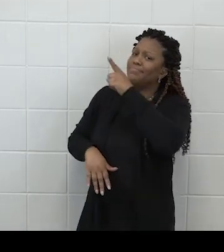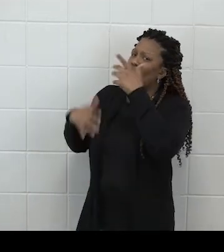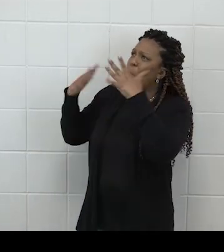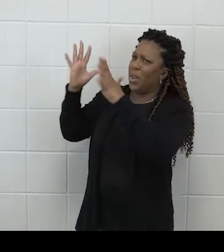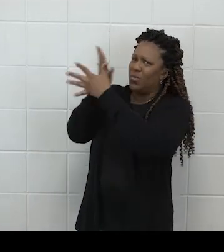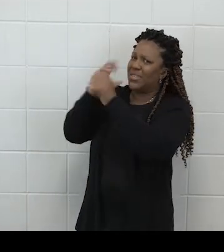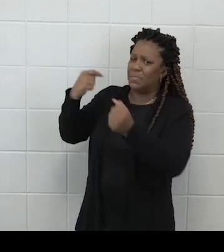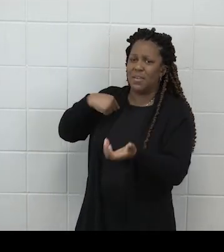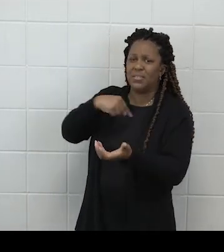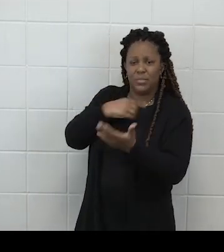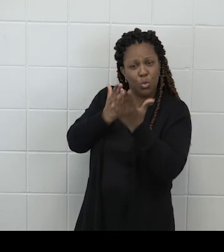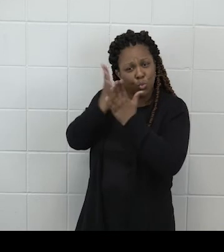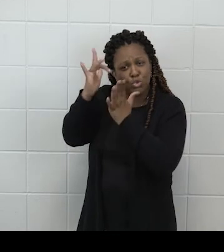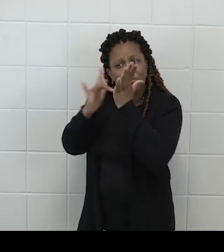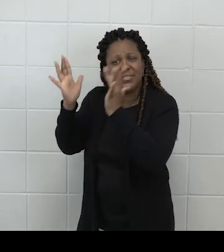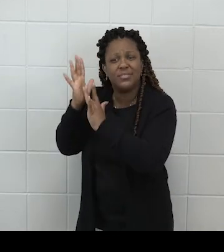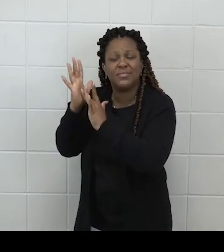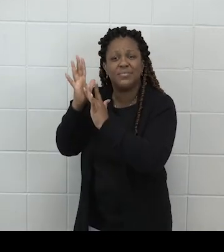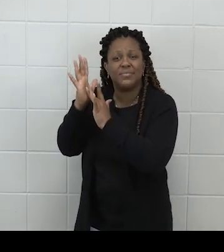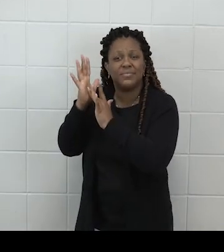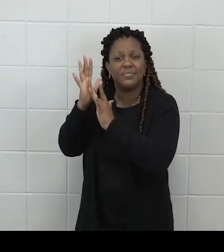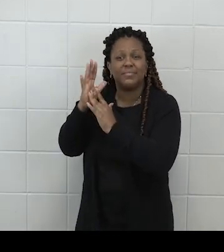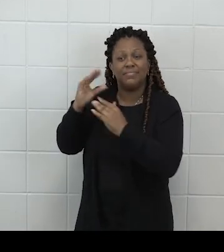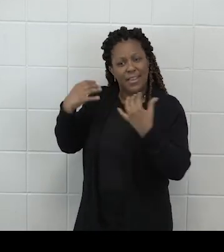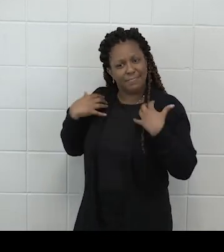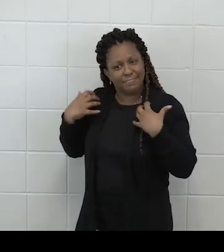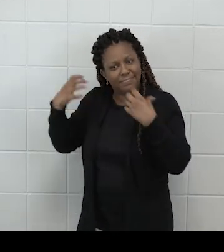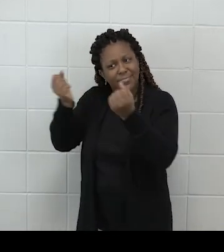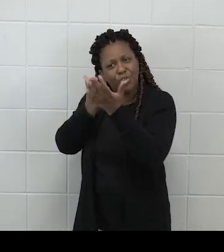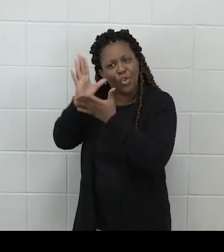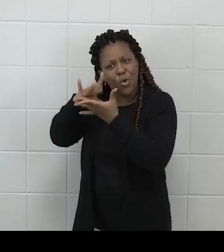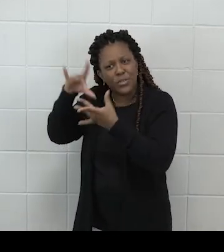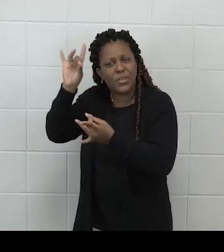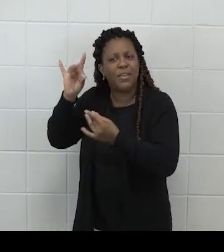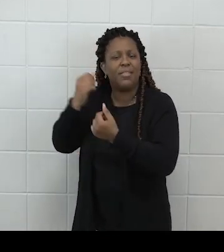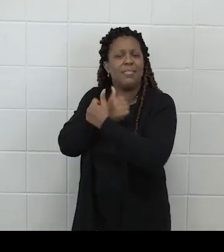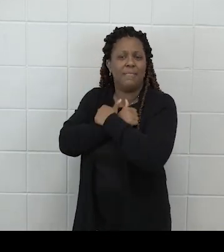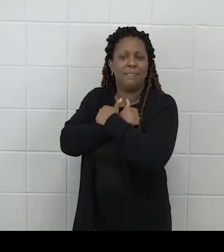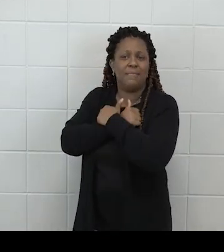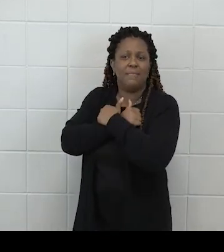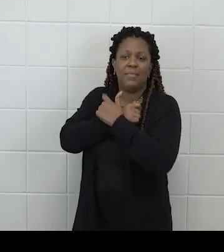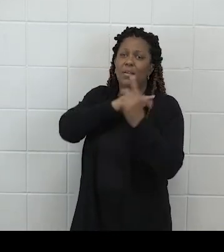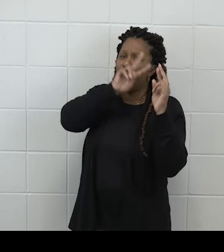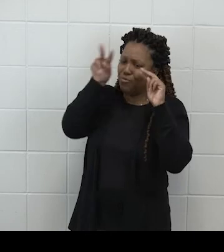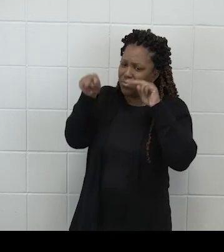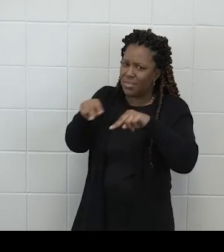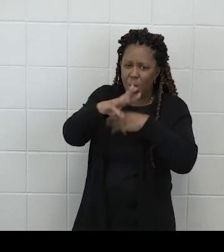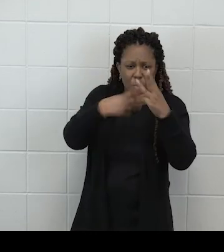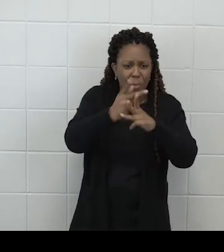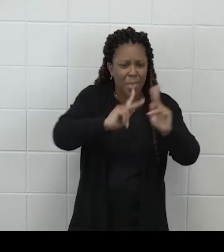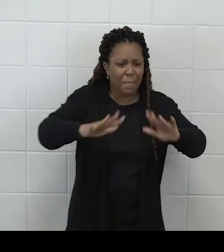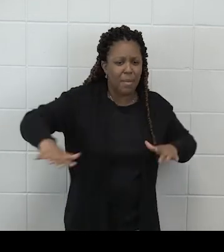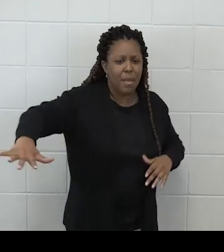us through Christ Jesus, and knit us together by the Spirit of power and love. Look with compassion on the whole